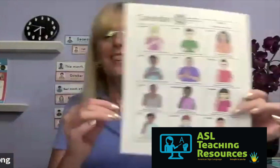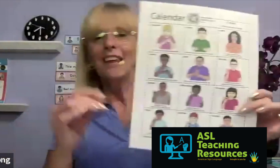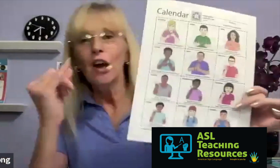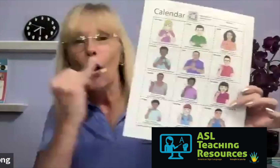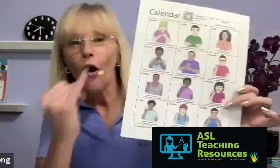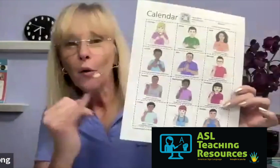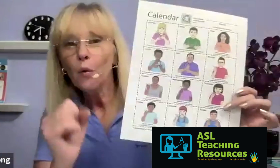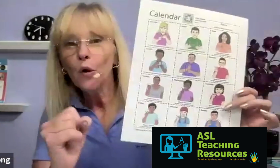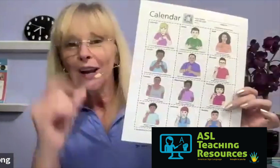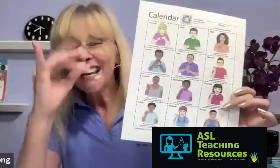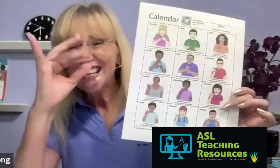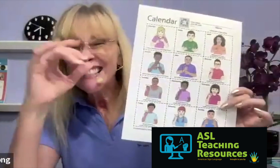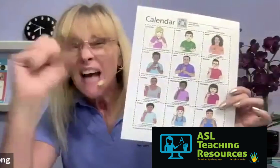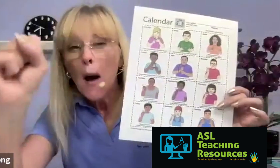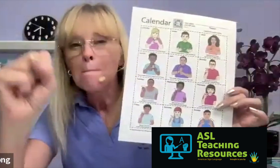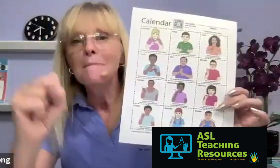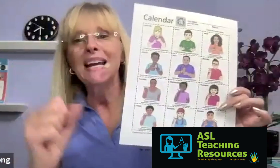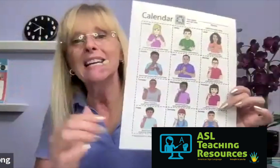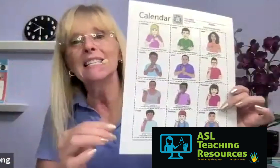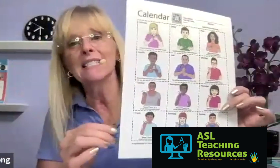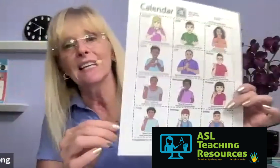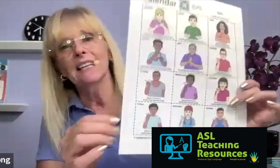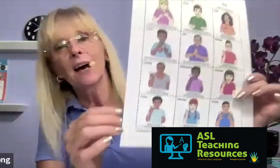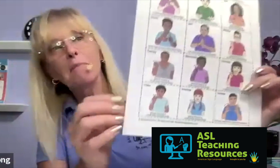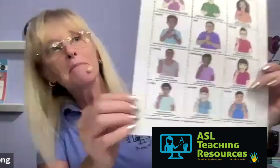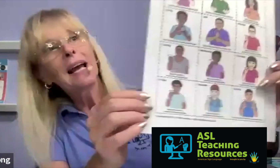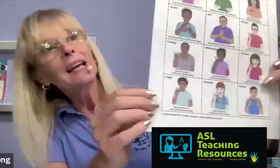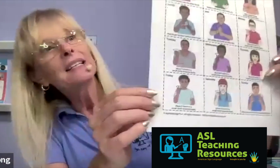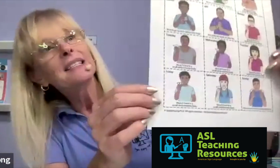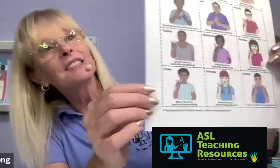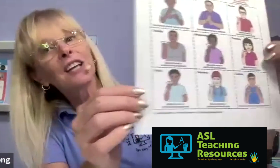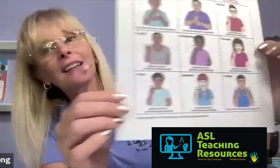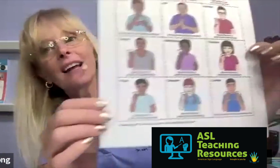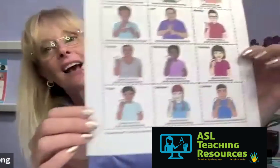The artwork is amazing, amazing. Check that out.